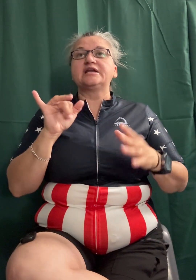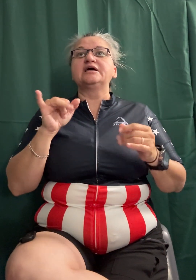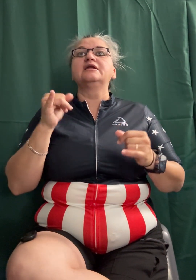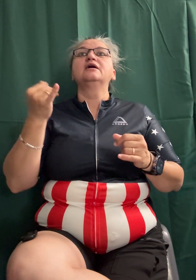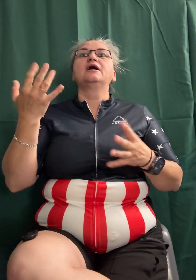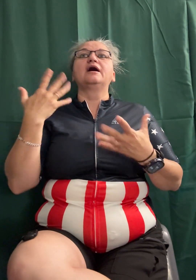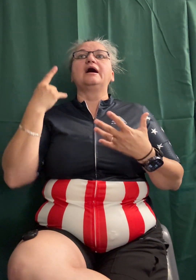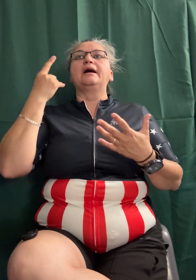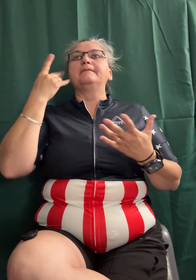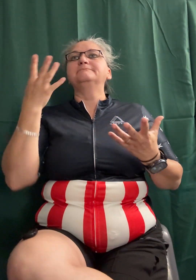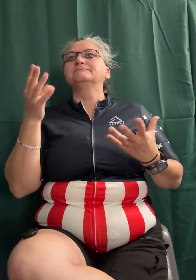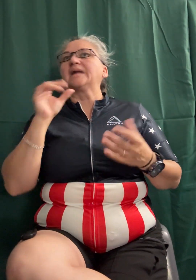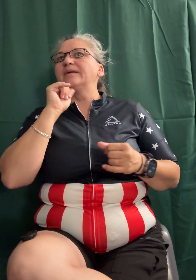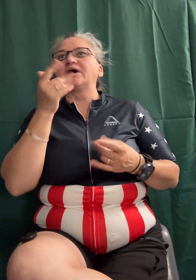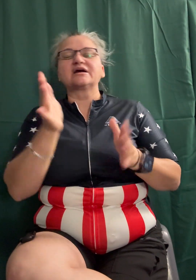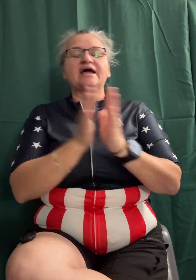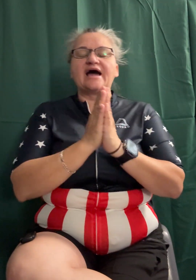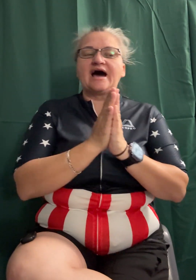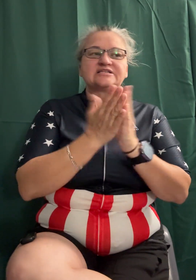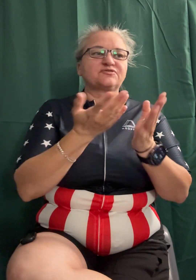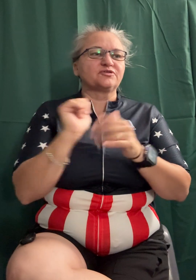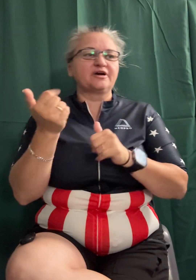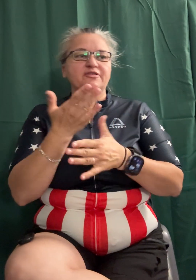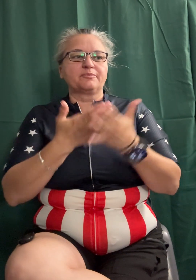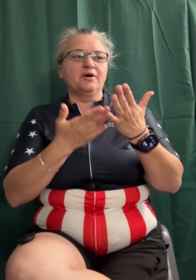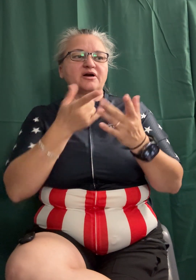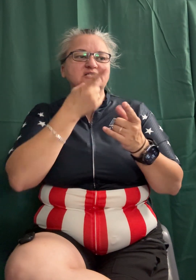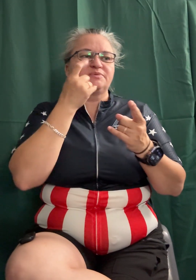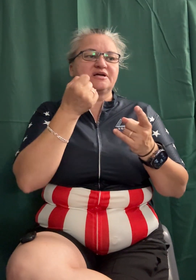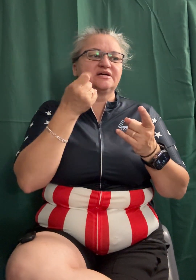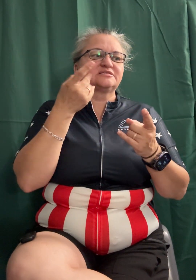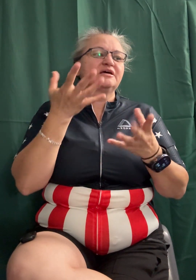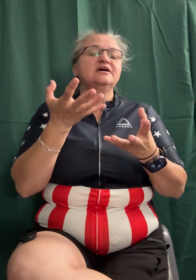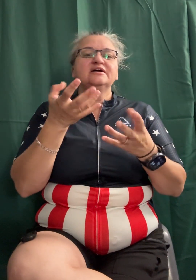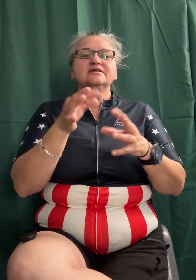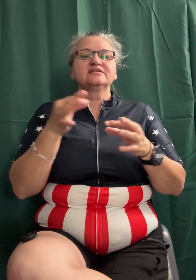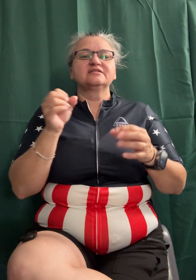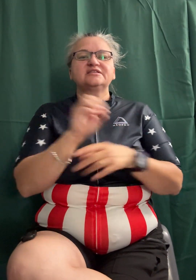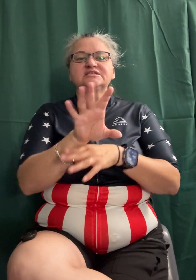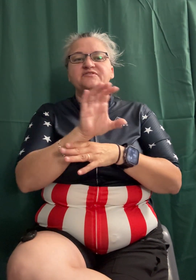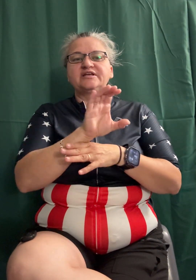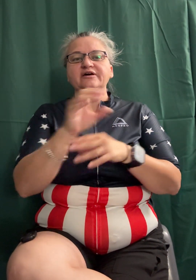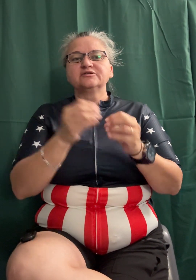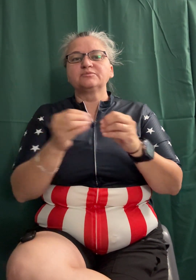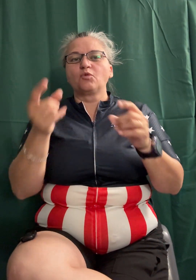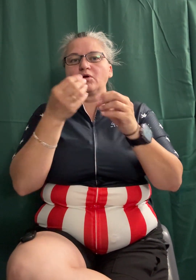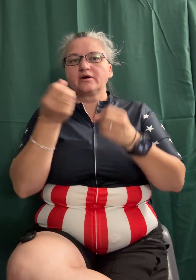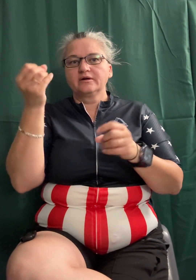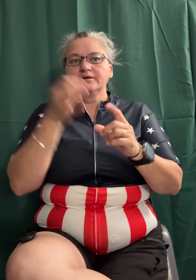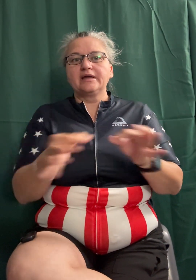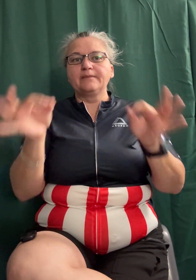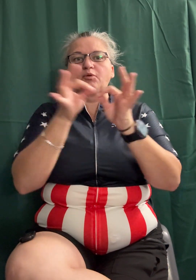it. I'm not going to ask for the other parts because this video is more important.